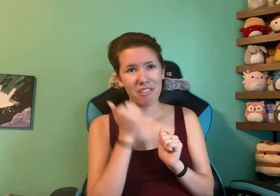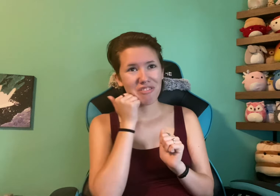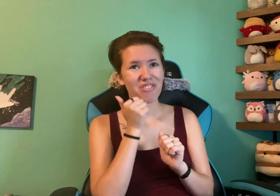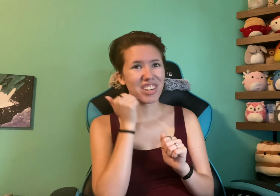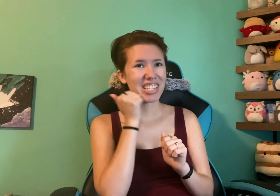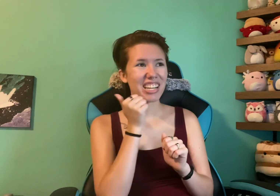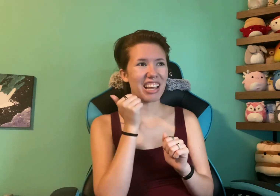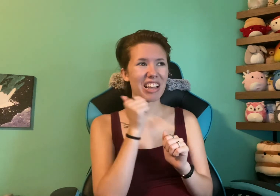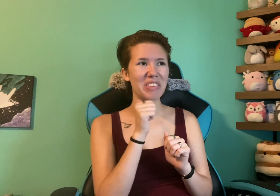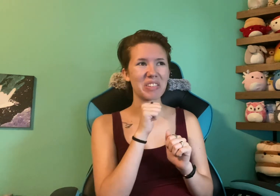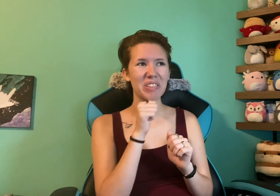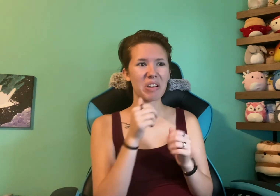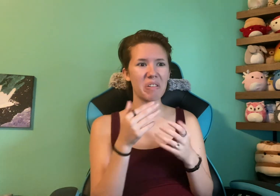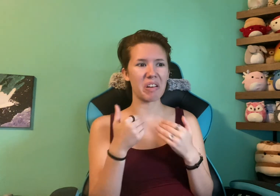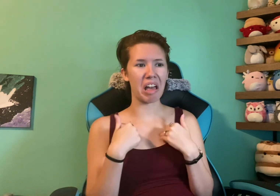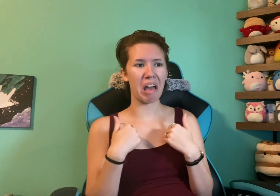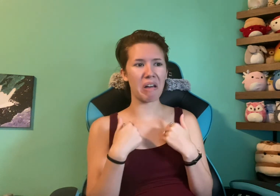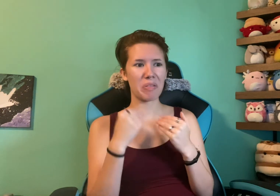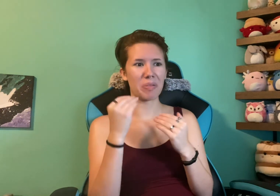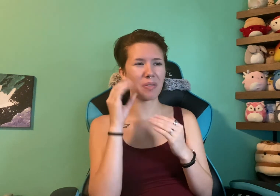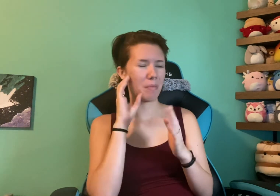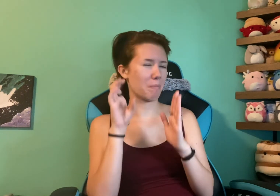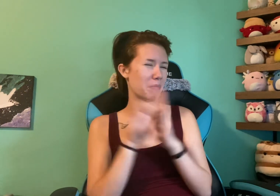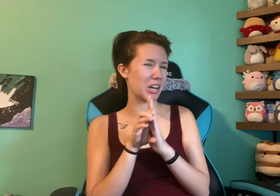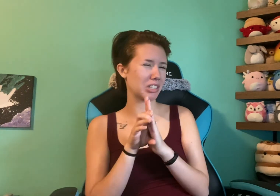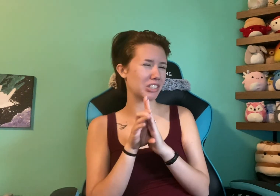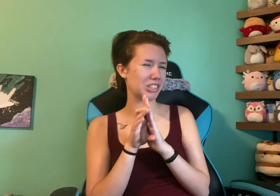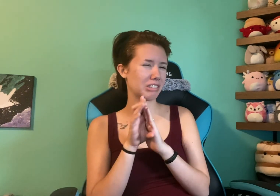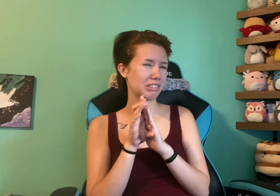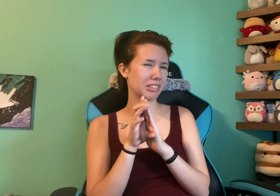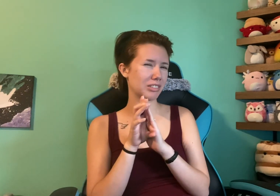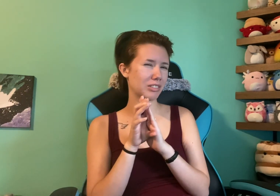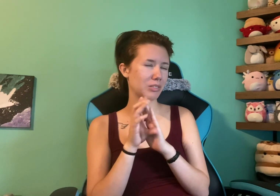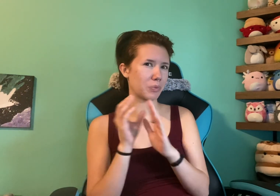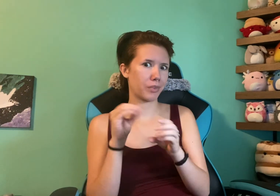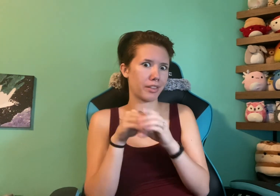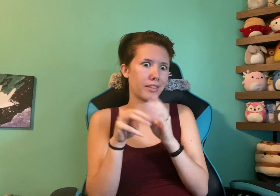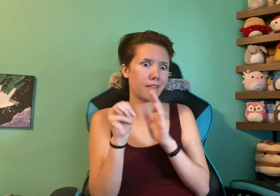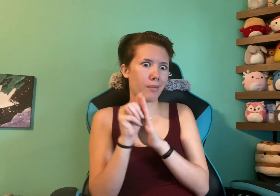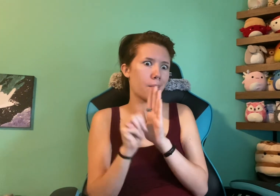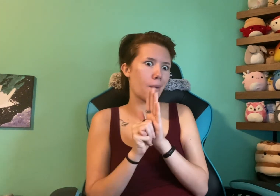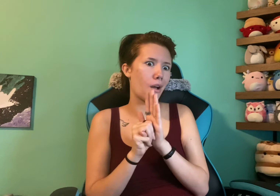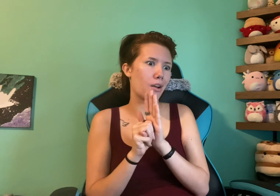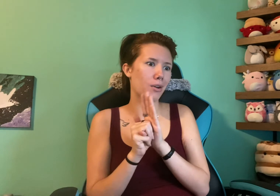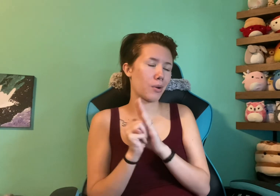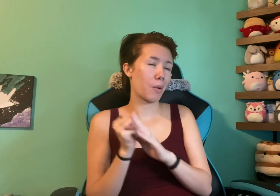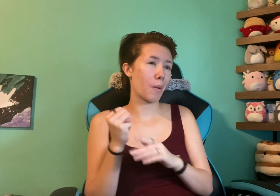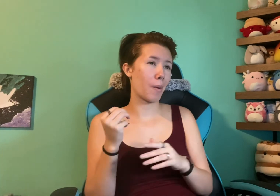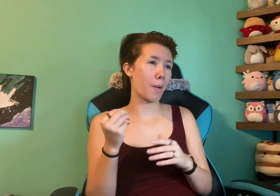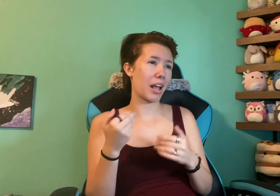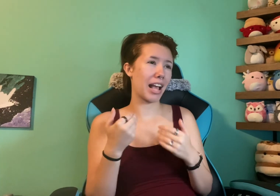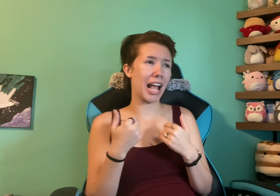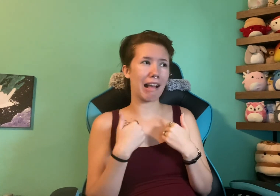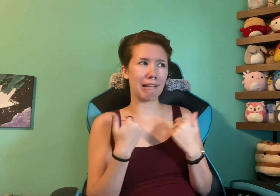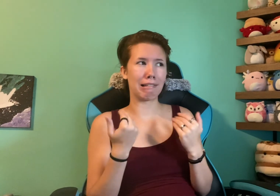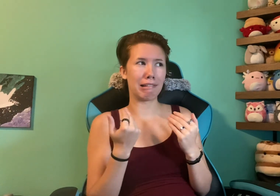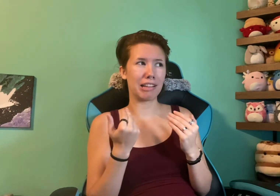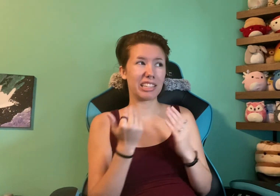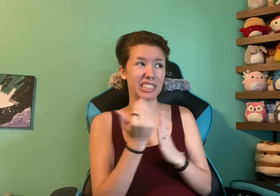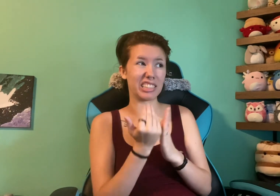module. So if we could have the list of those. Sure. I can put these in there.